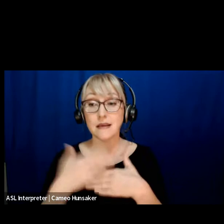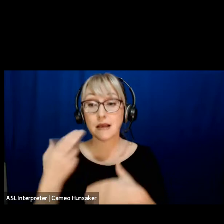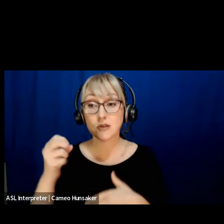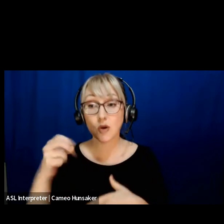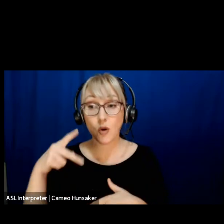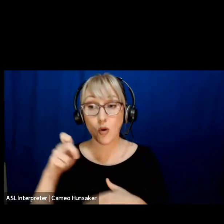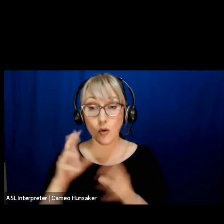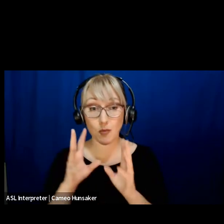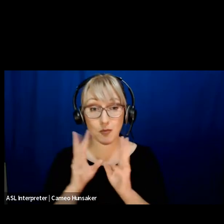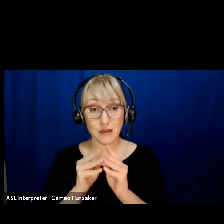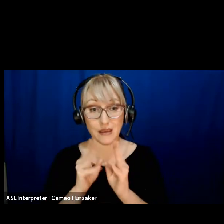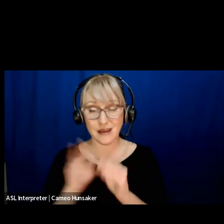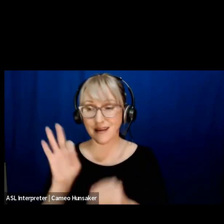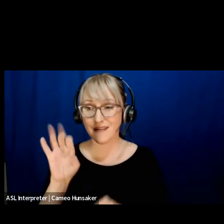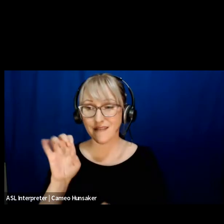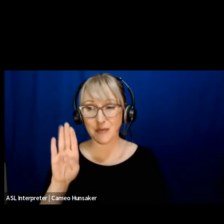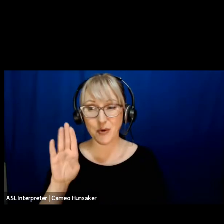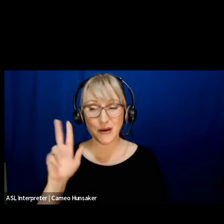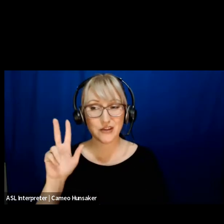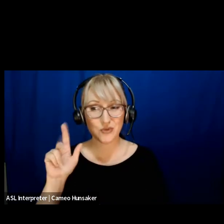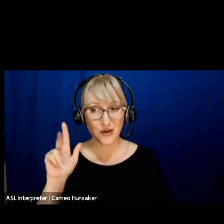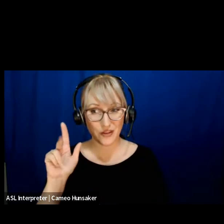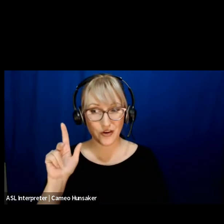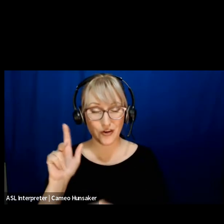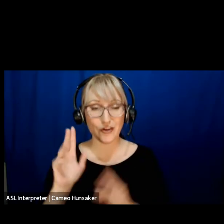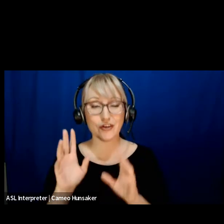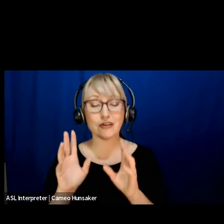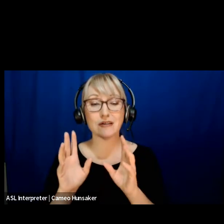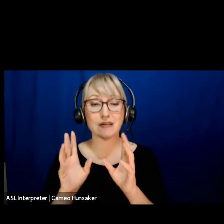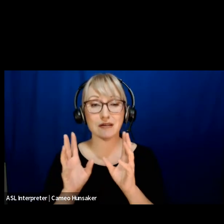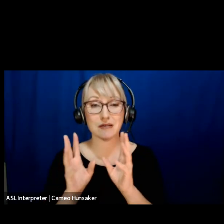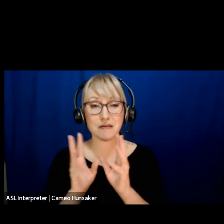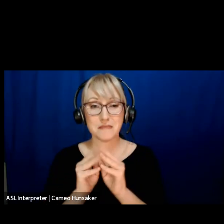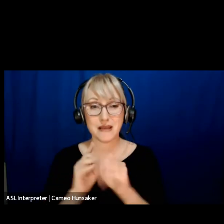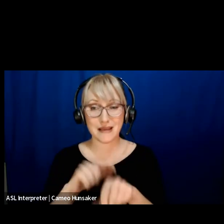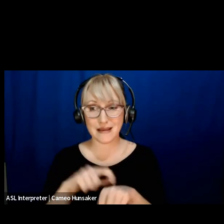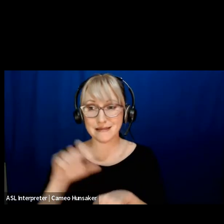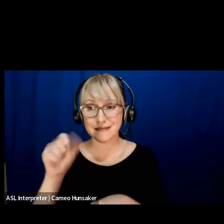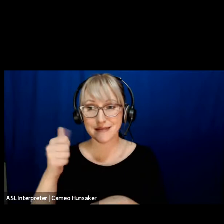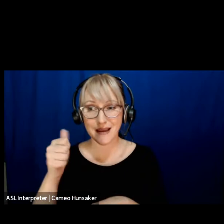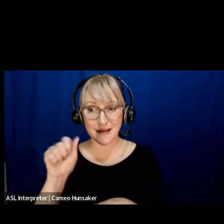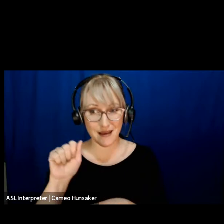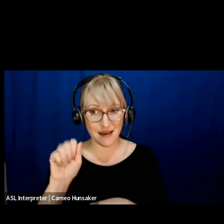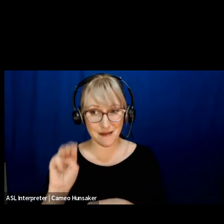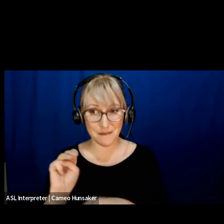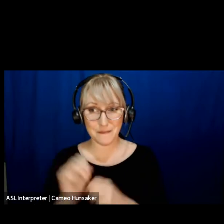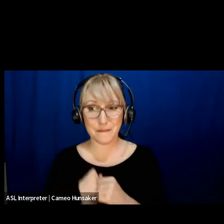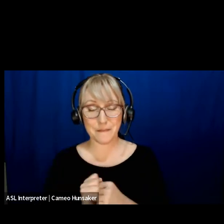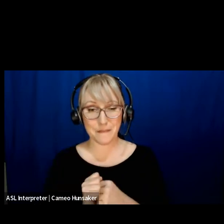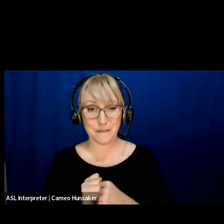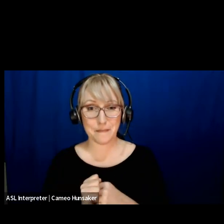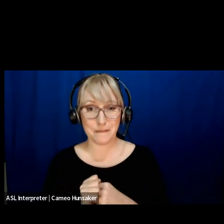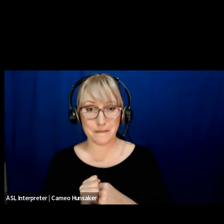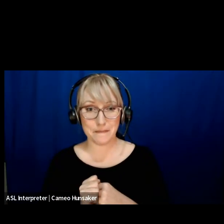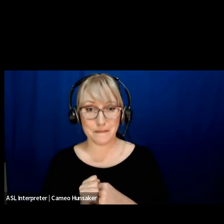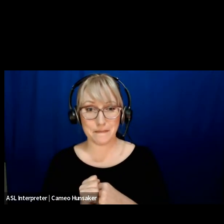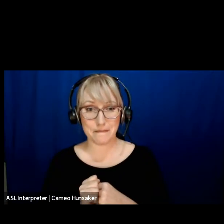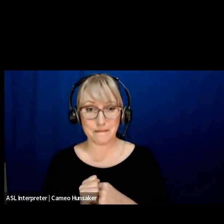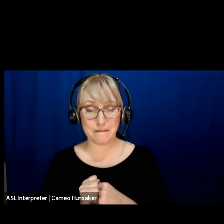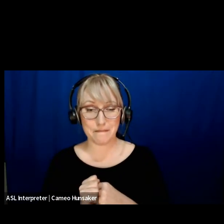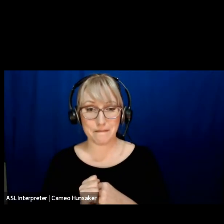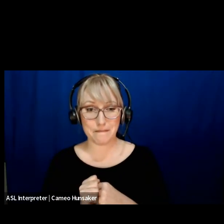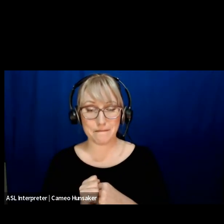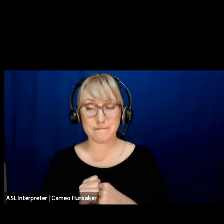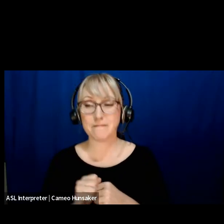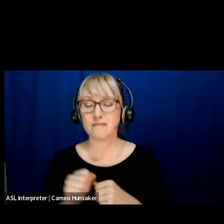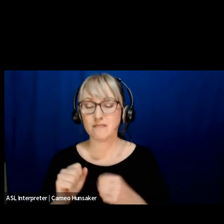February 23rd, and we meet at 10 o'clock or 10 o'clock in the morning on the fourth Thursday